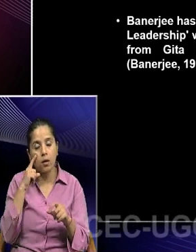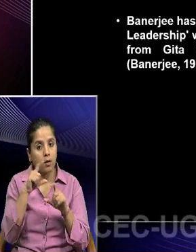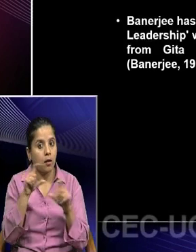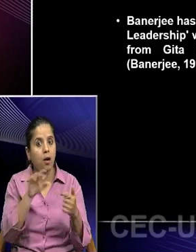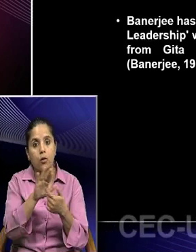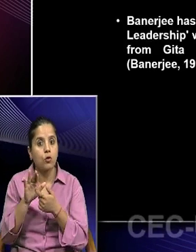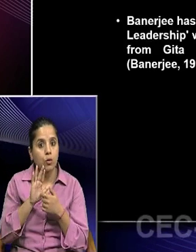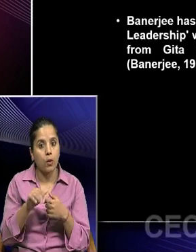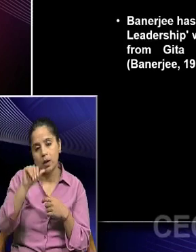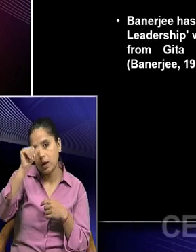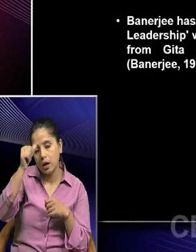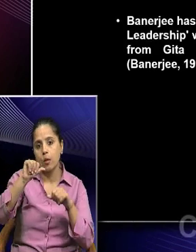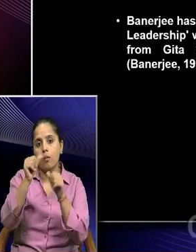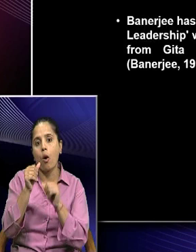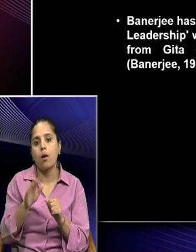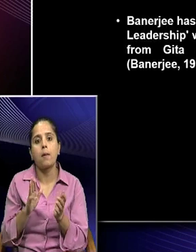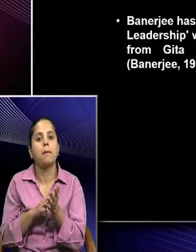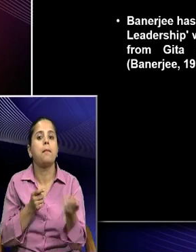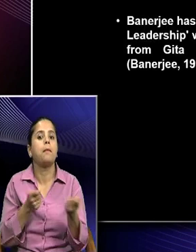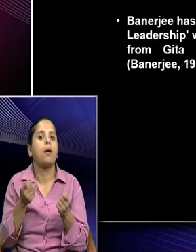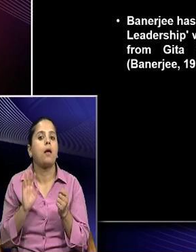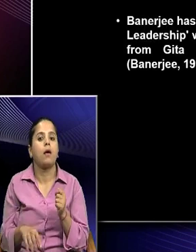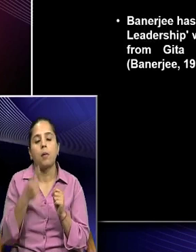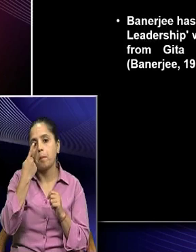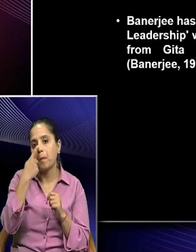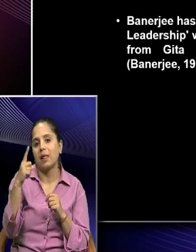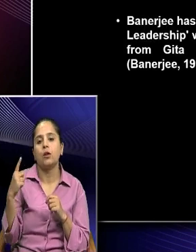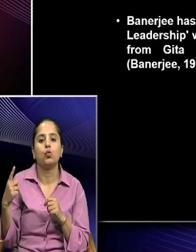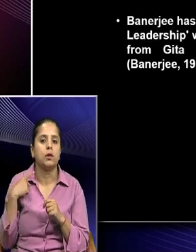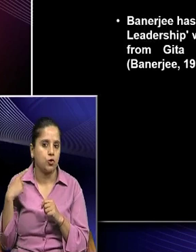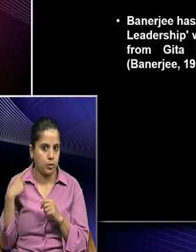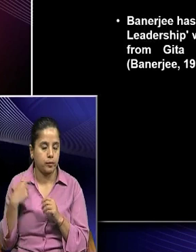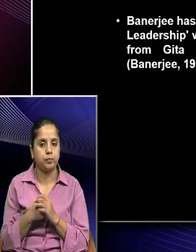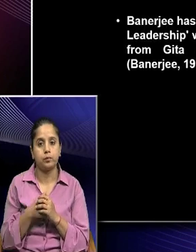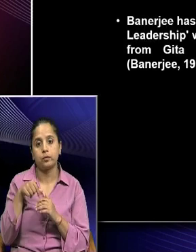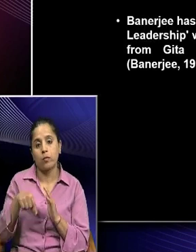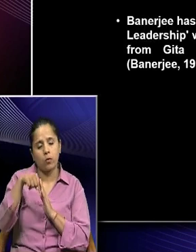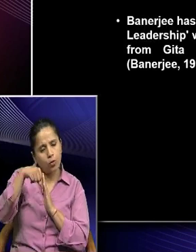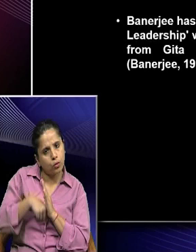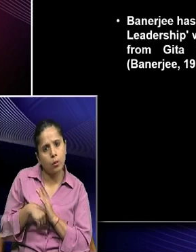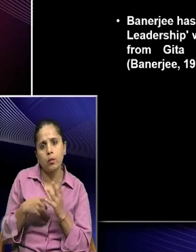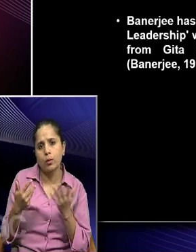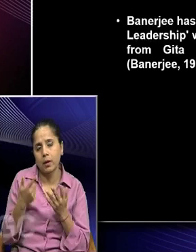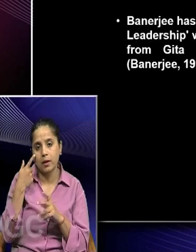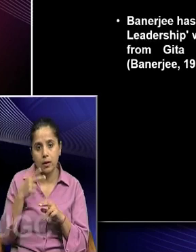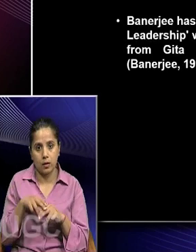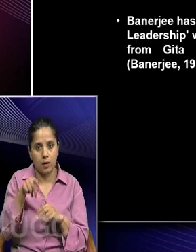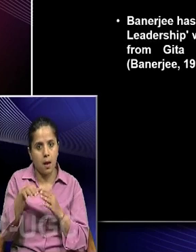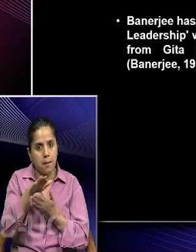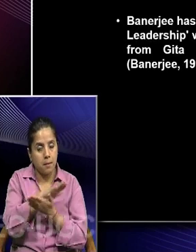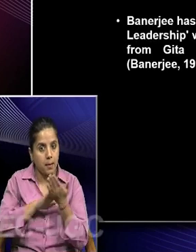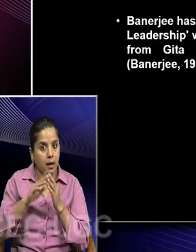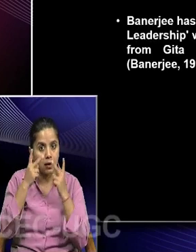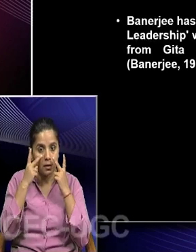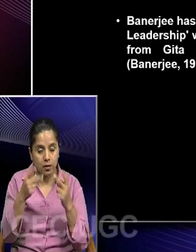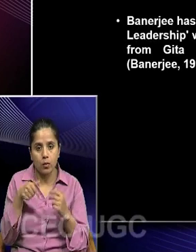under Indian model of management called mother leadership. And the root of it is, if you look at the base of it, it